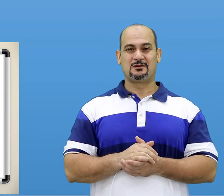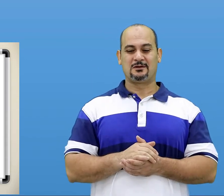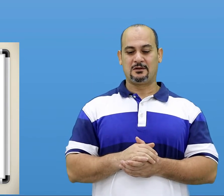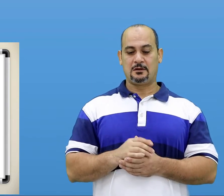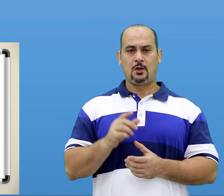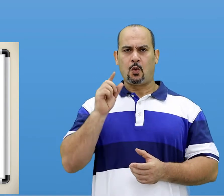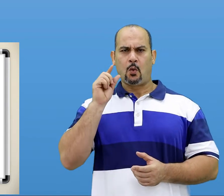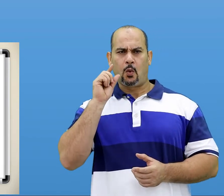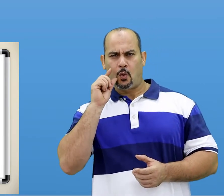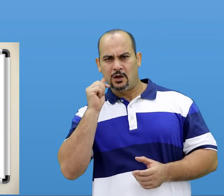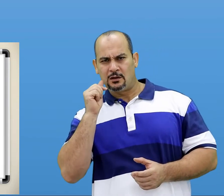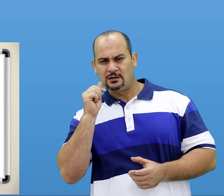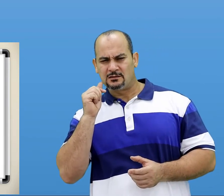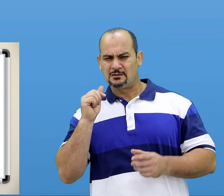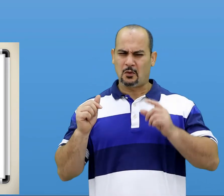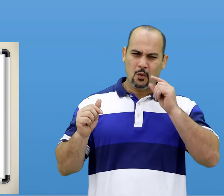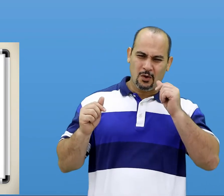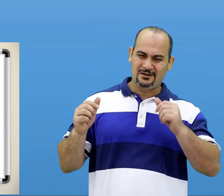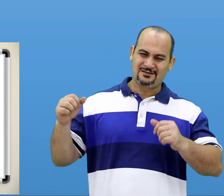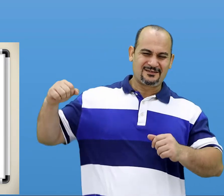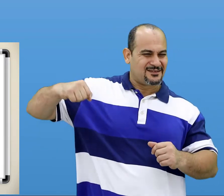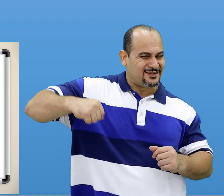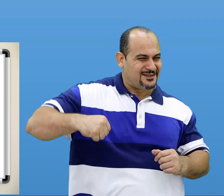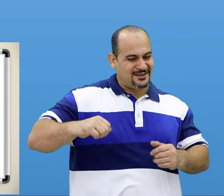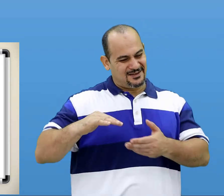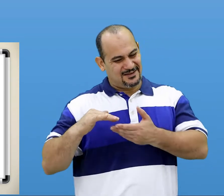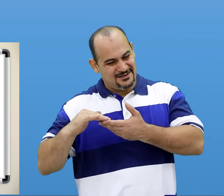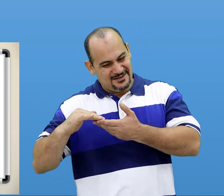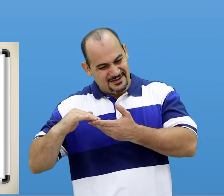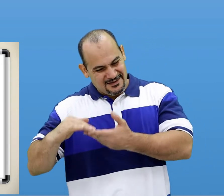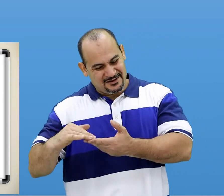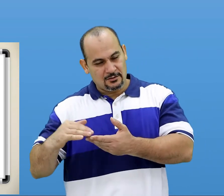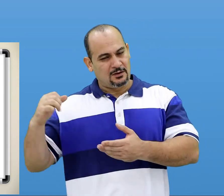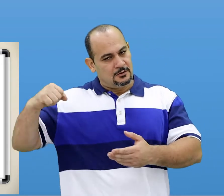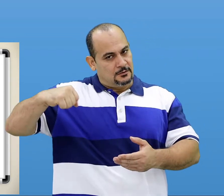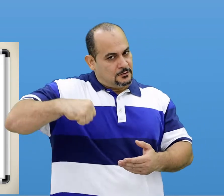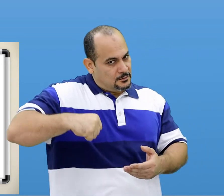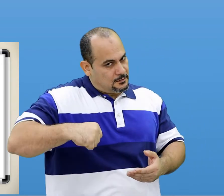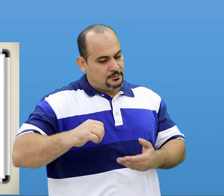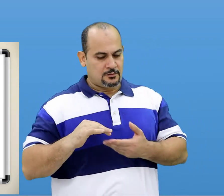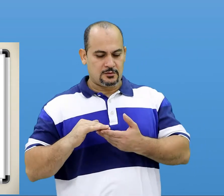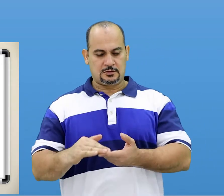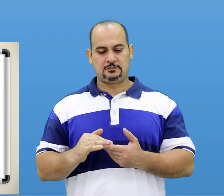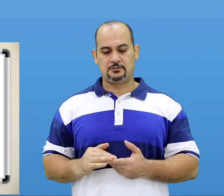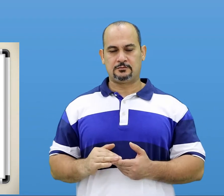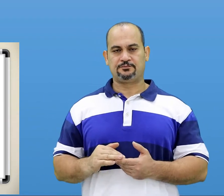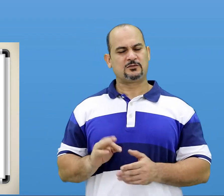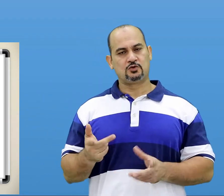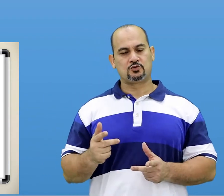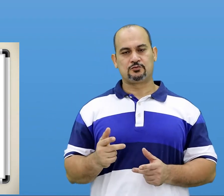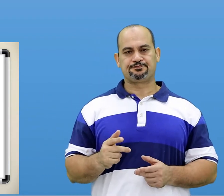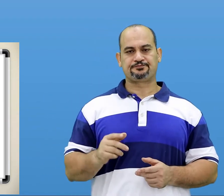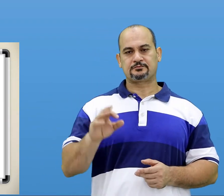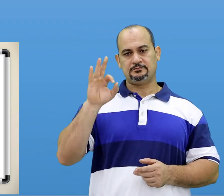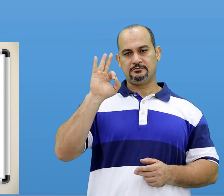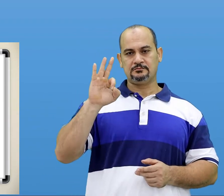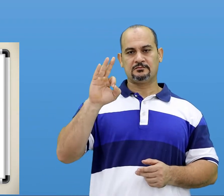Here's a man helping the other. This picture refers to